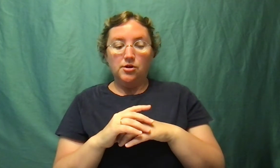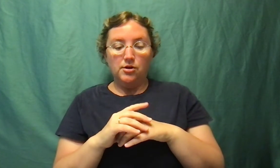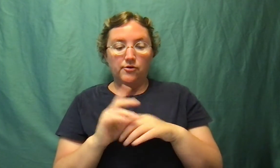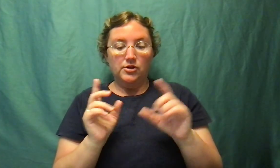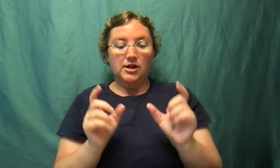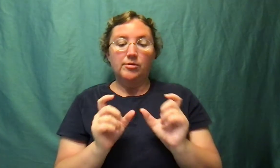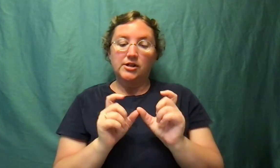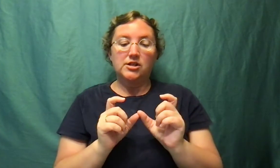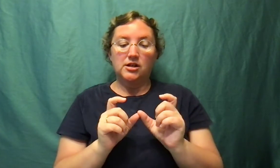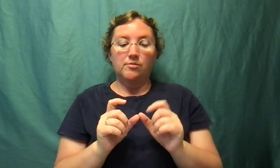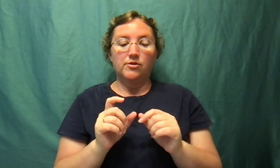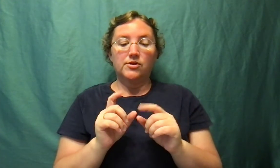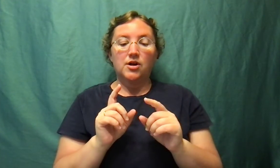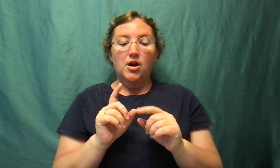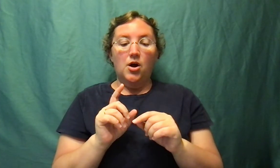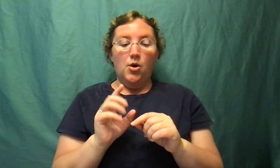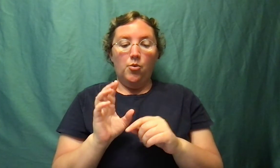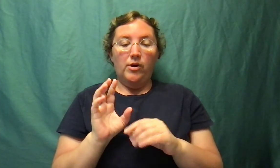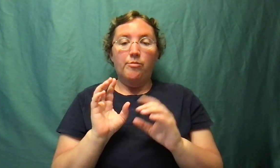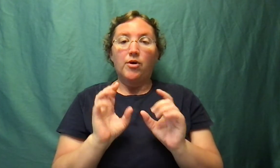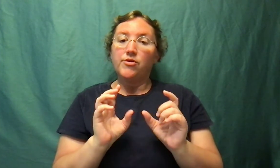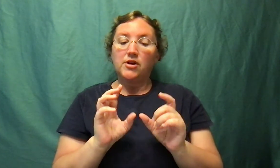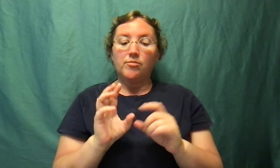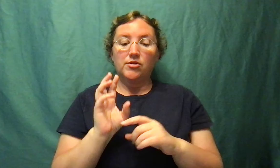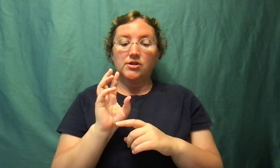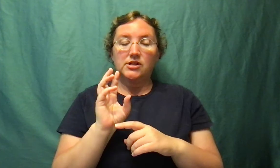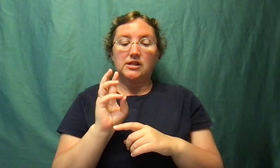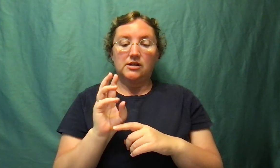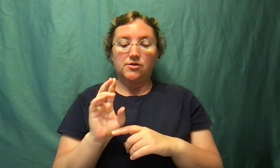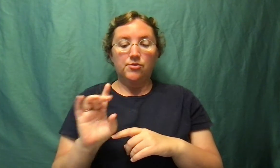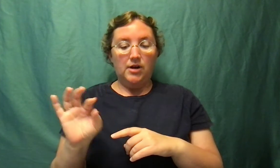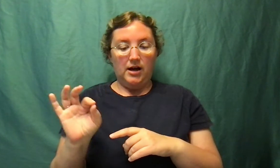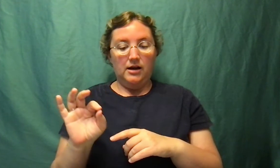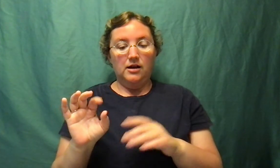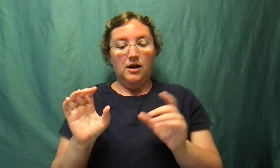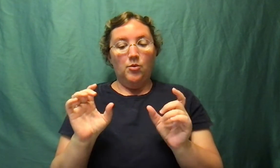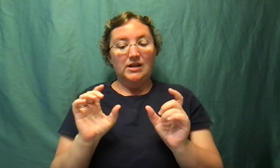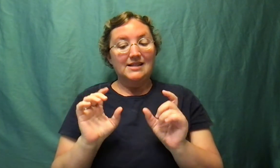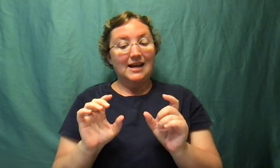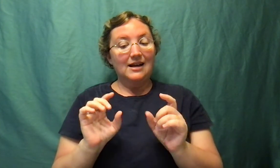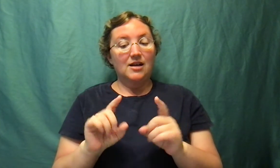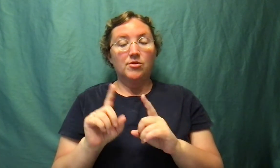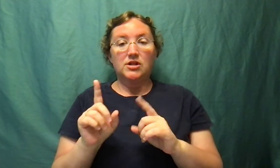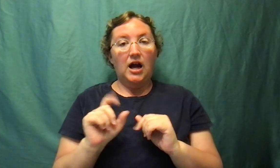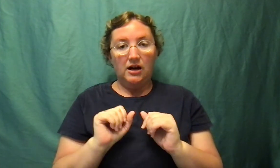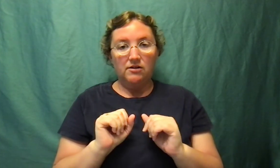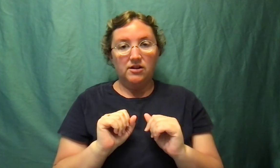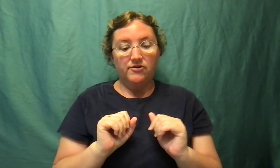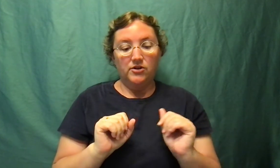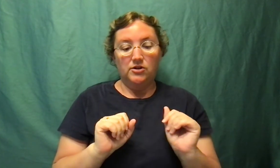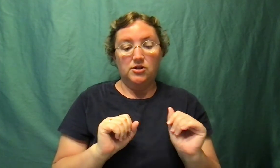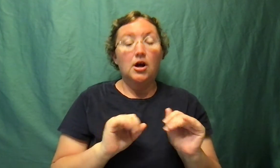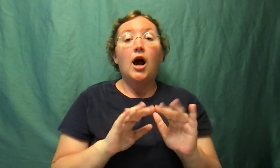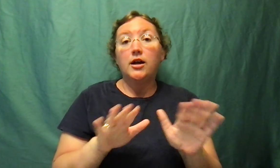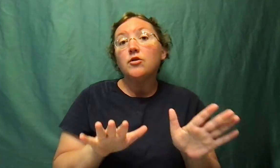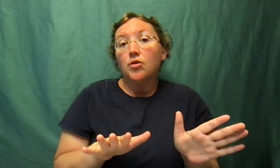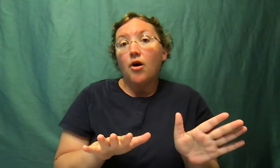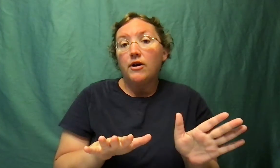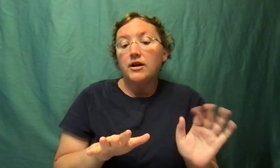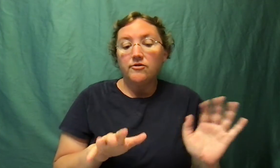for double-digit numbers with both numbers 6 through 9 when the second number is higher than the first. I know you're already